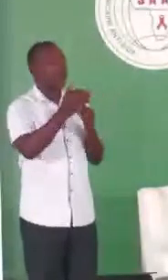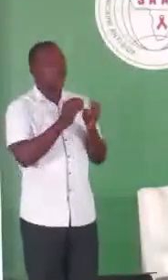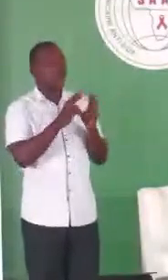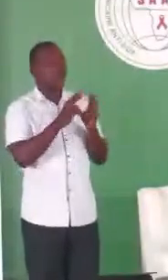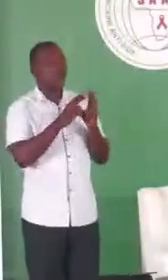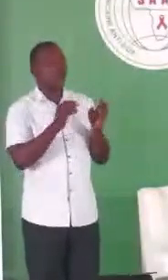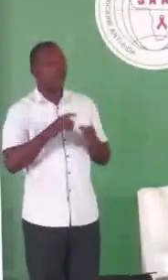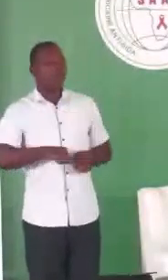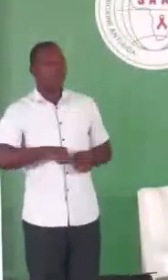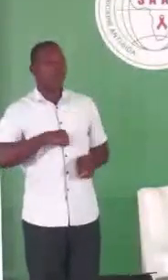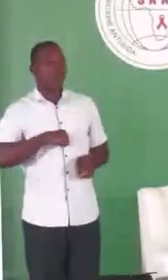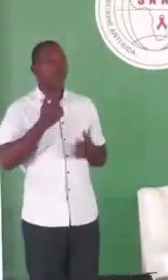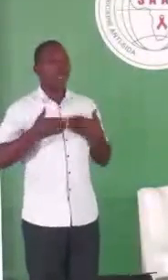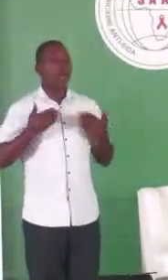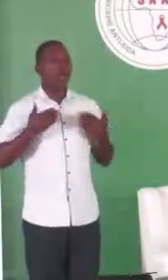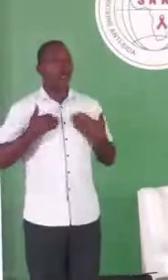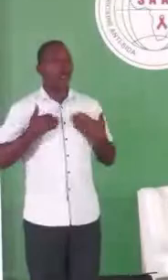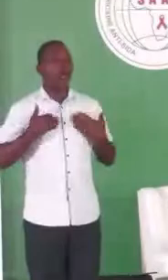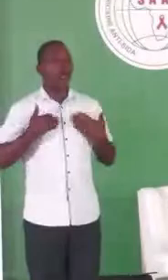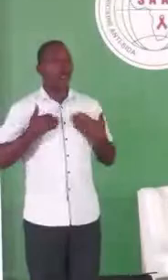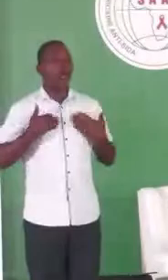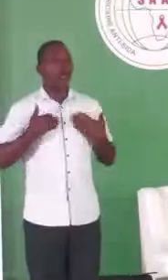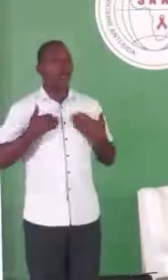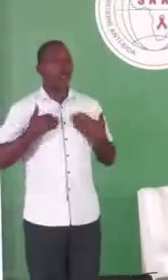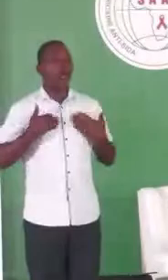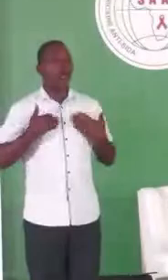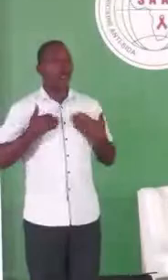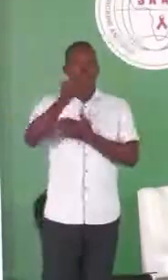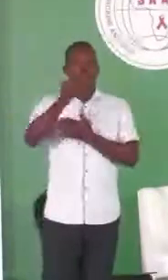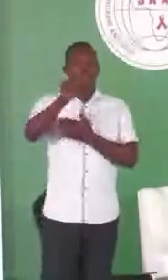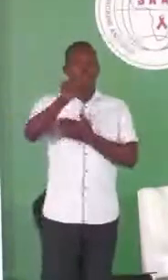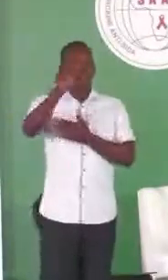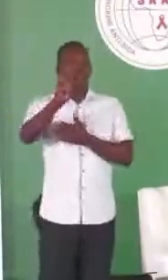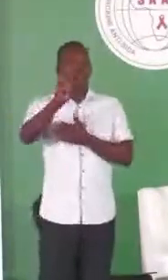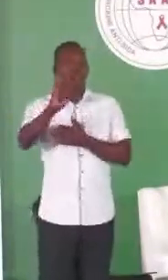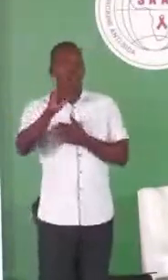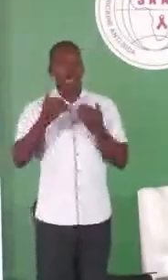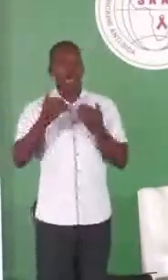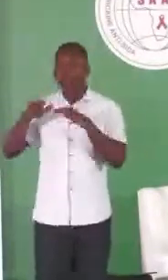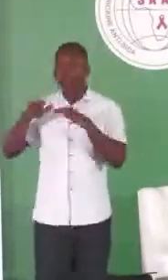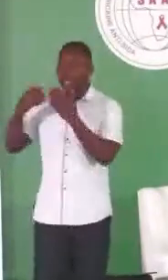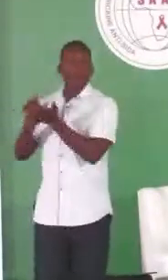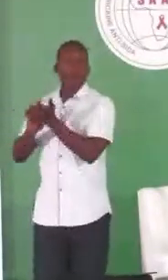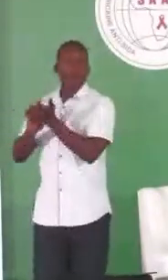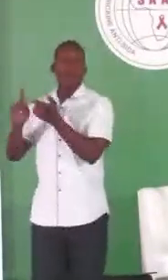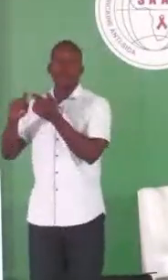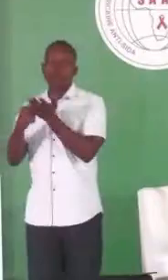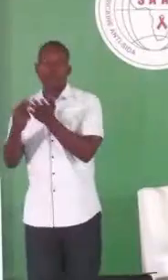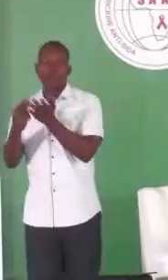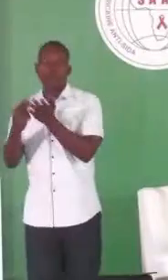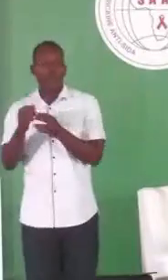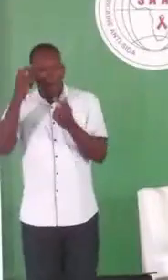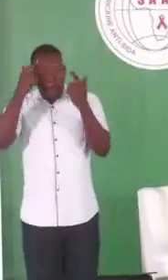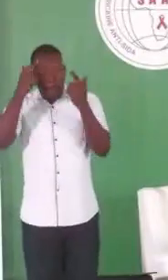that a few days ago, Gavi has delivered hepatitis B birth dose. We're excited because the burden of